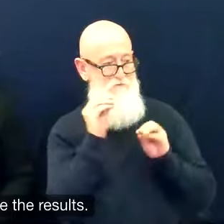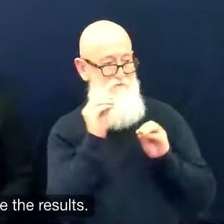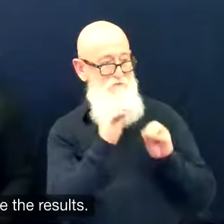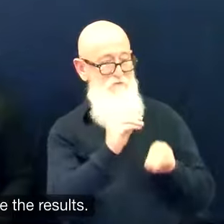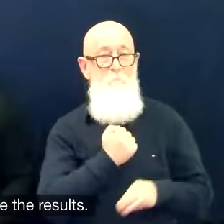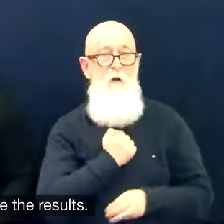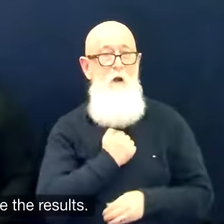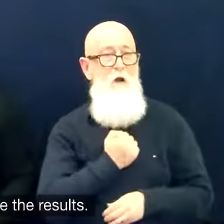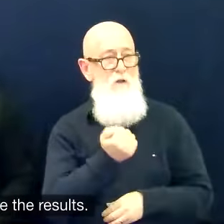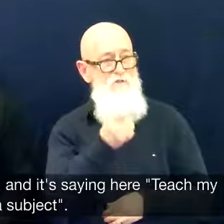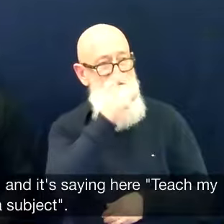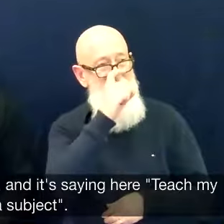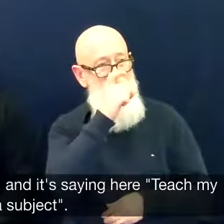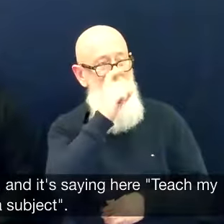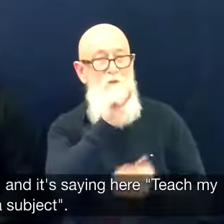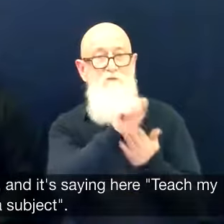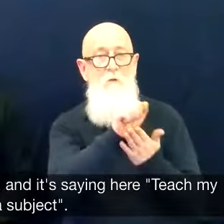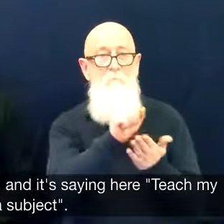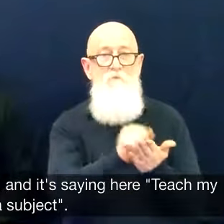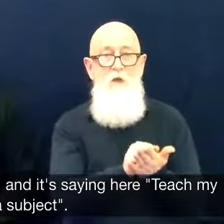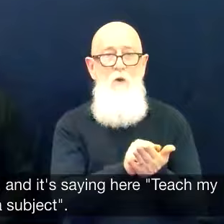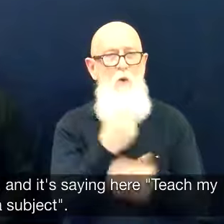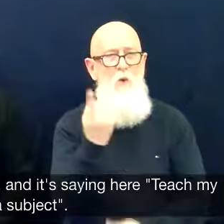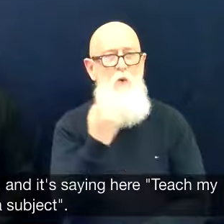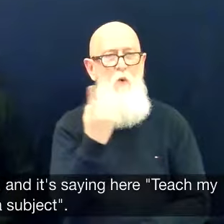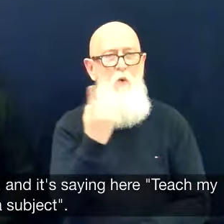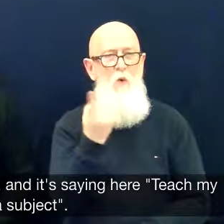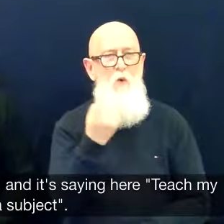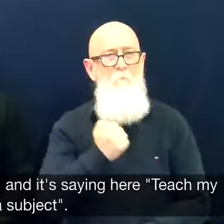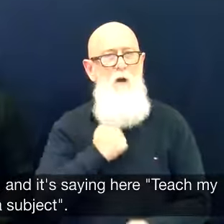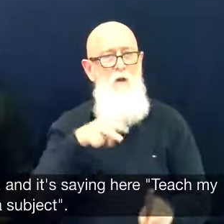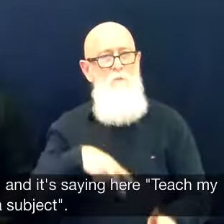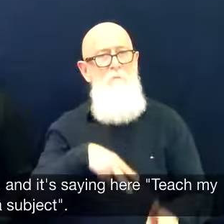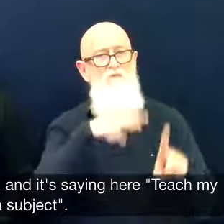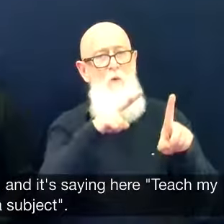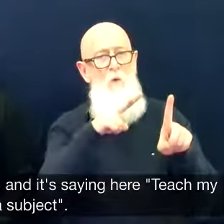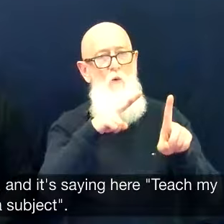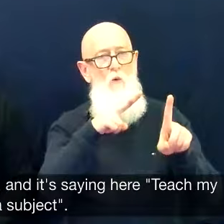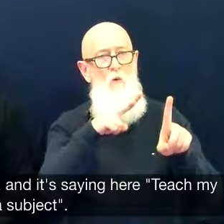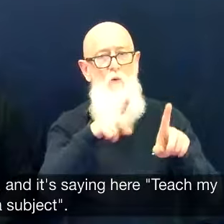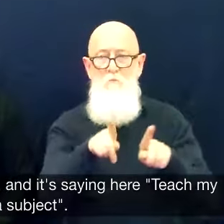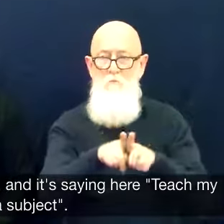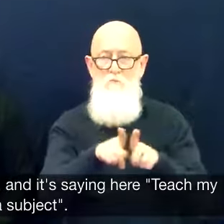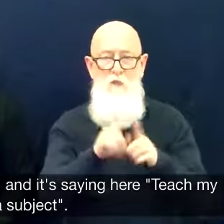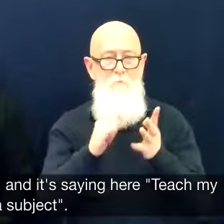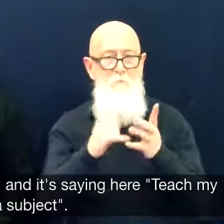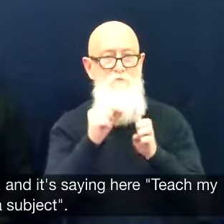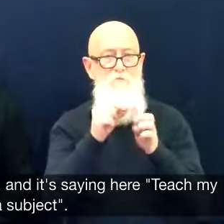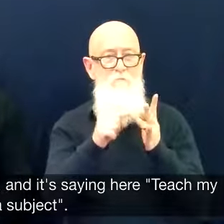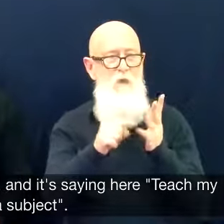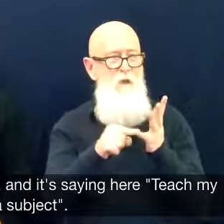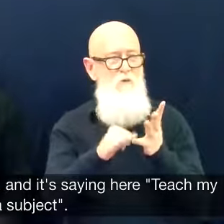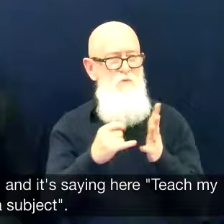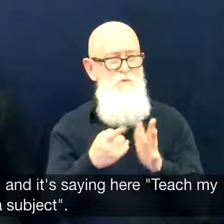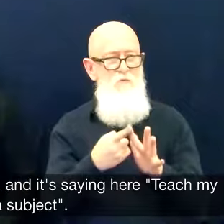And the potential mentors with my spouse, the assigned instructor. So you